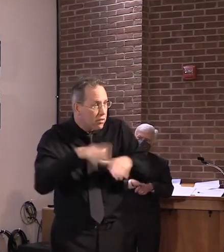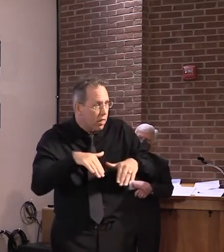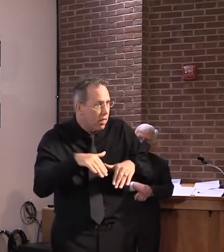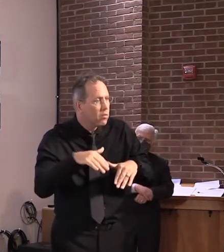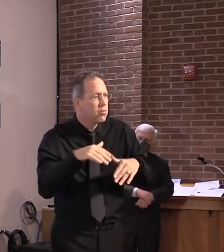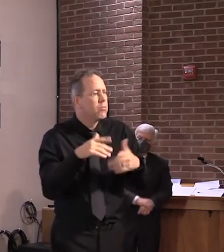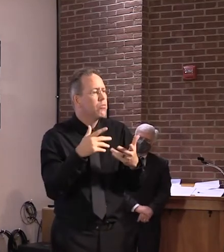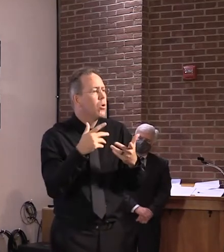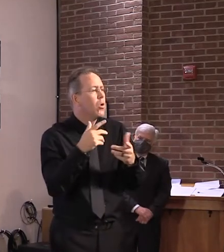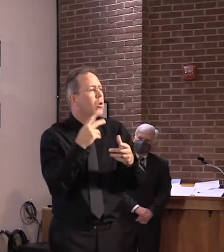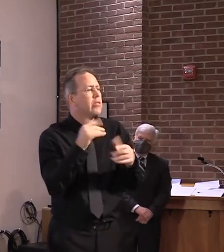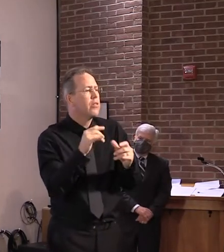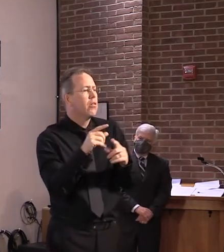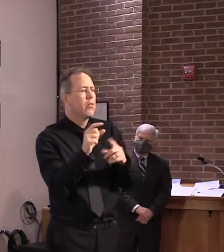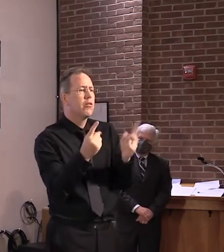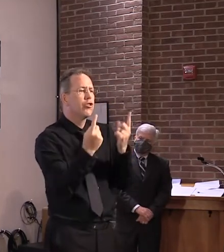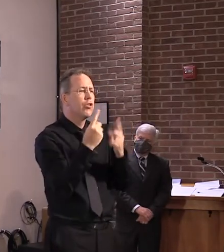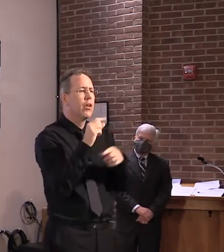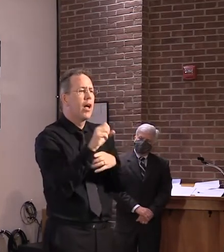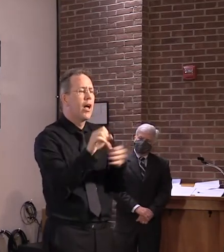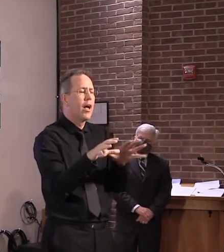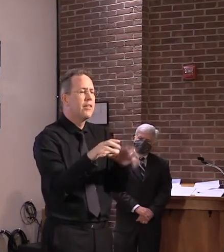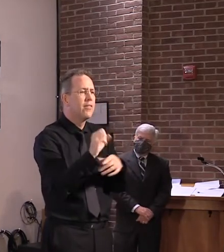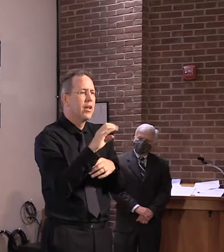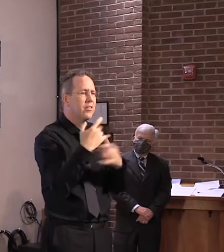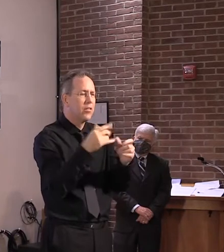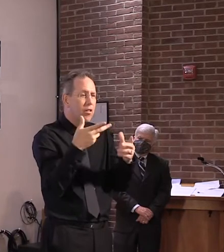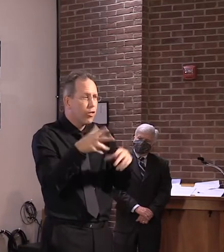cases that you're looking for.